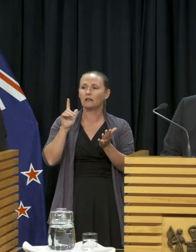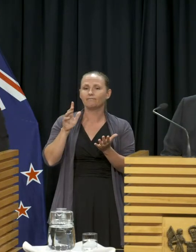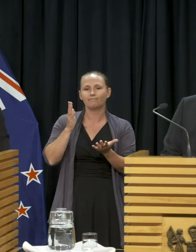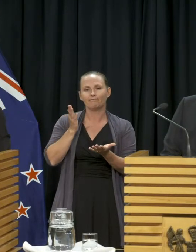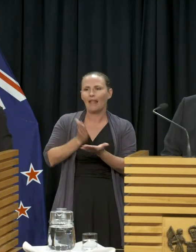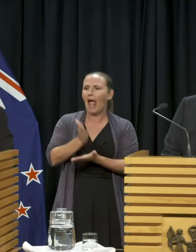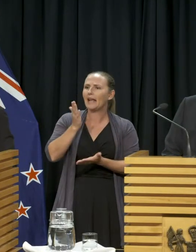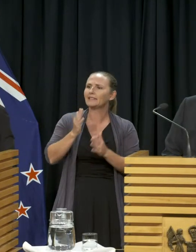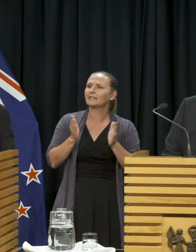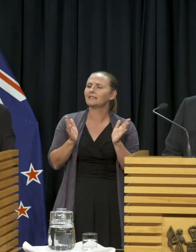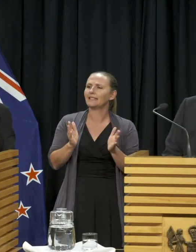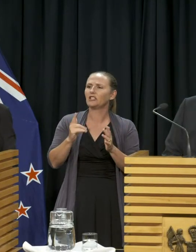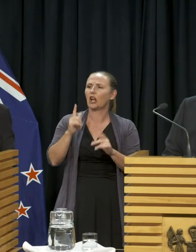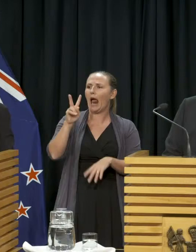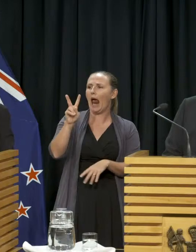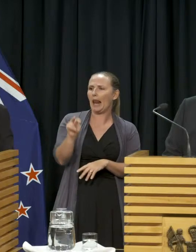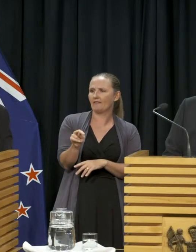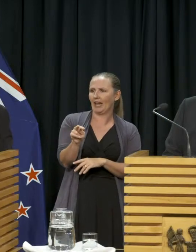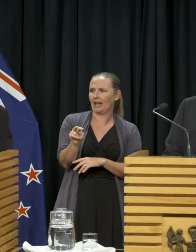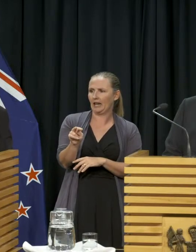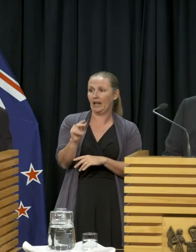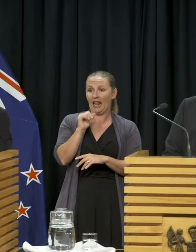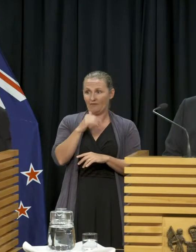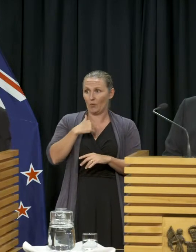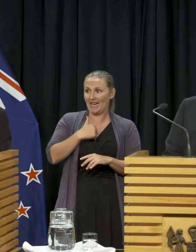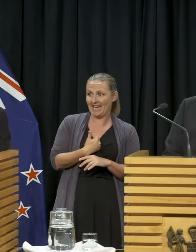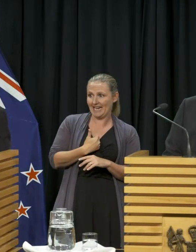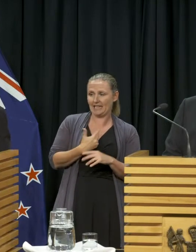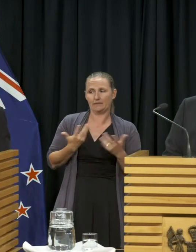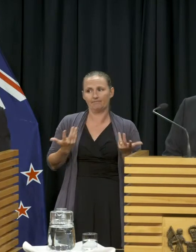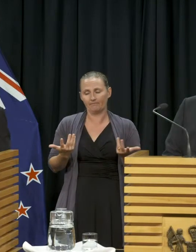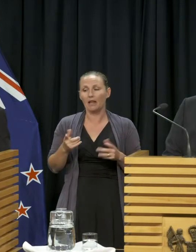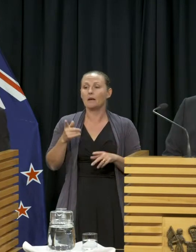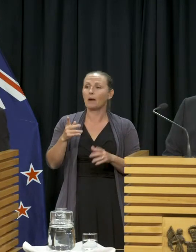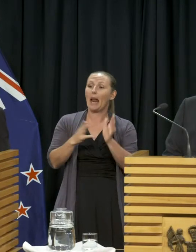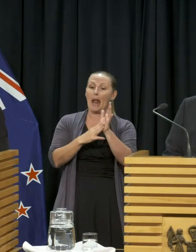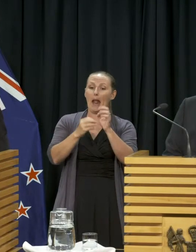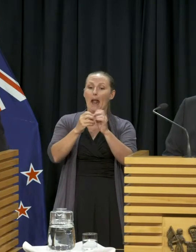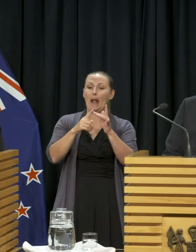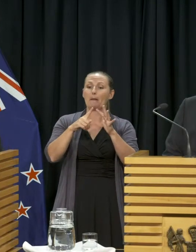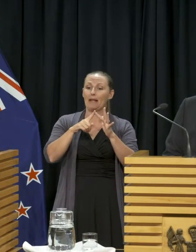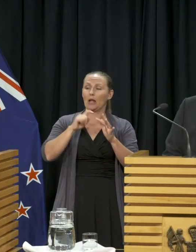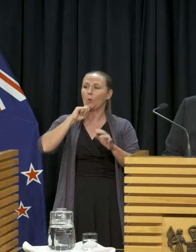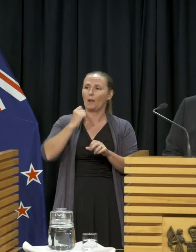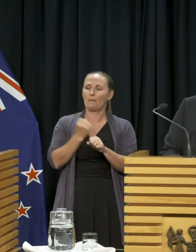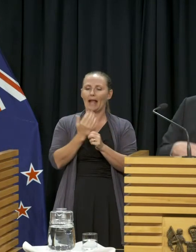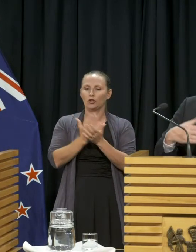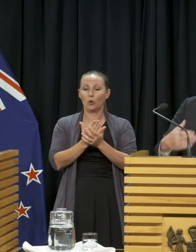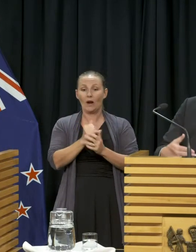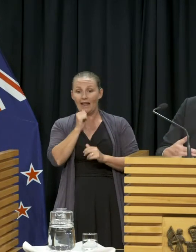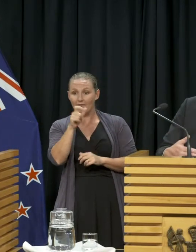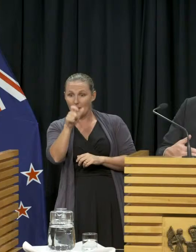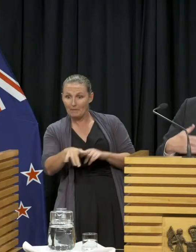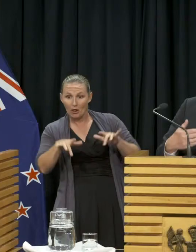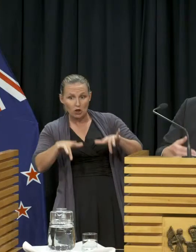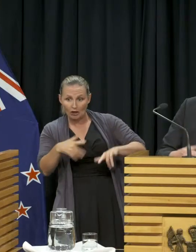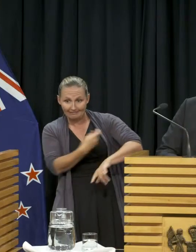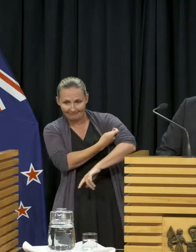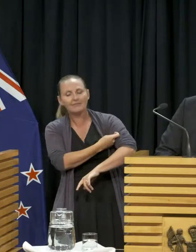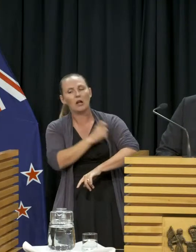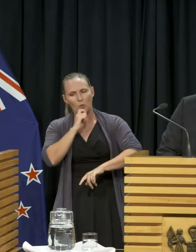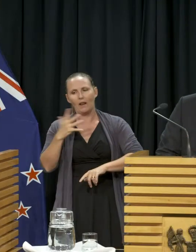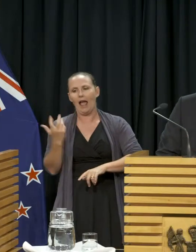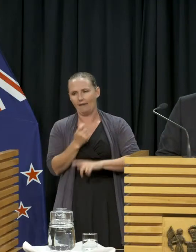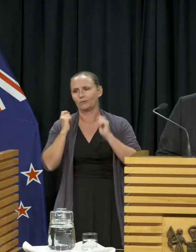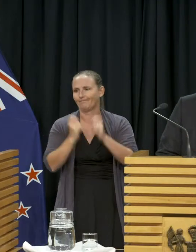this correct. But ultimately, MB will be making sure that no individuals at that point who haven't been will be able to work there. And it is being built into the